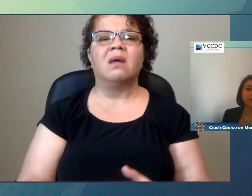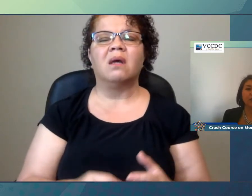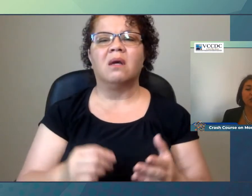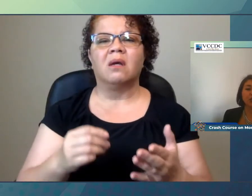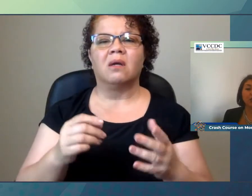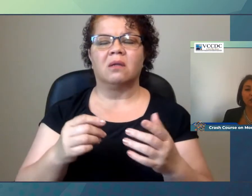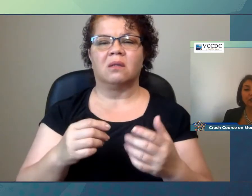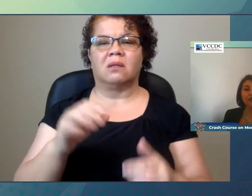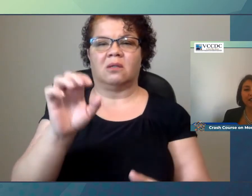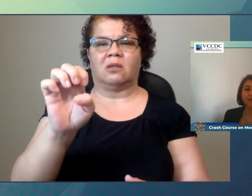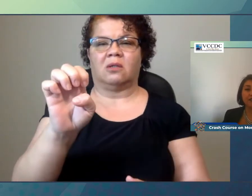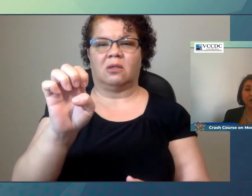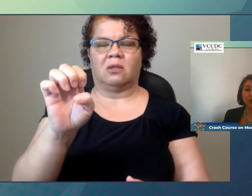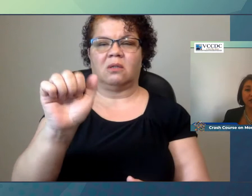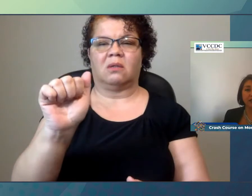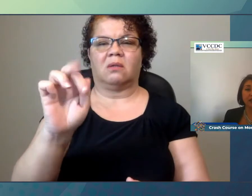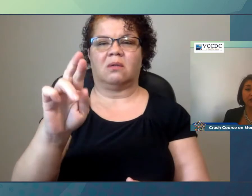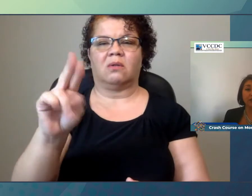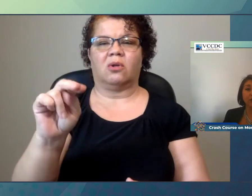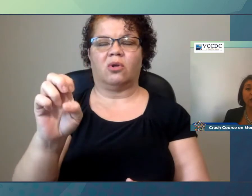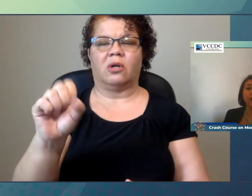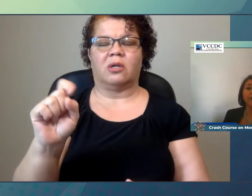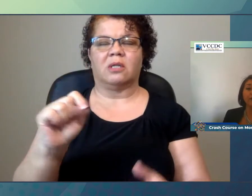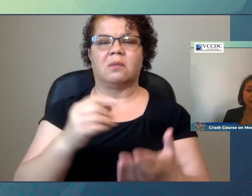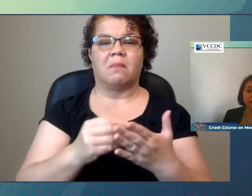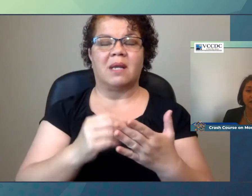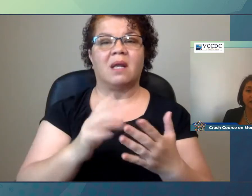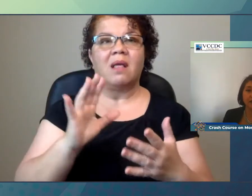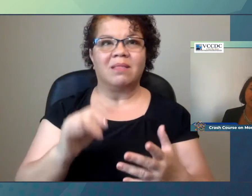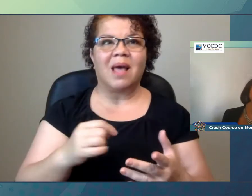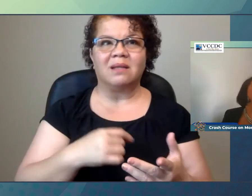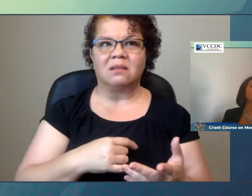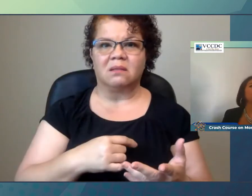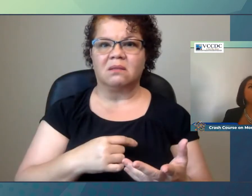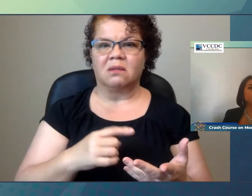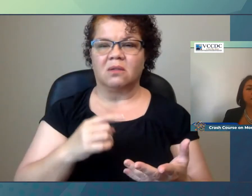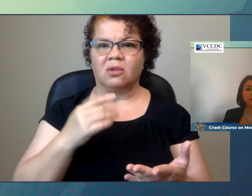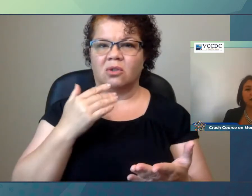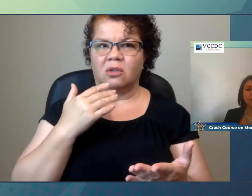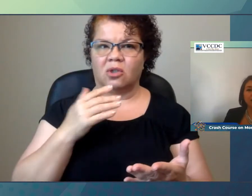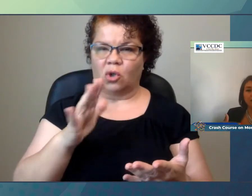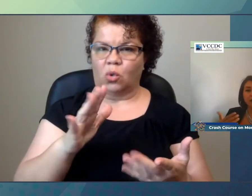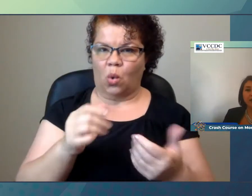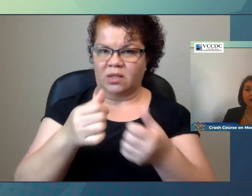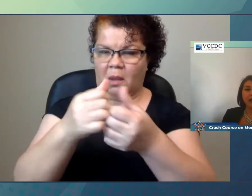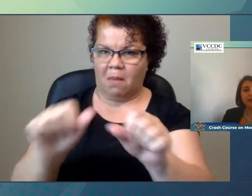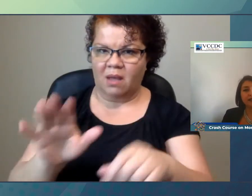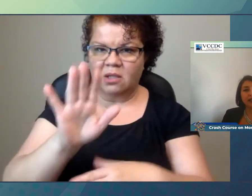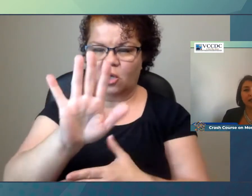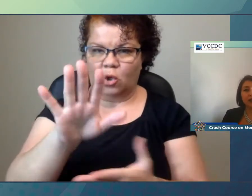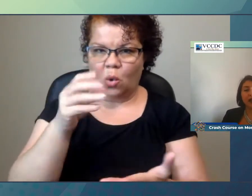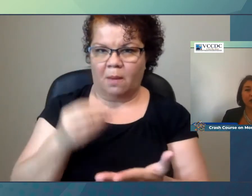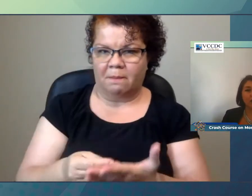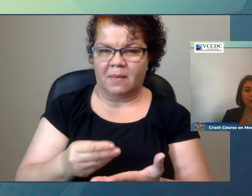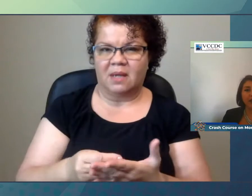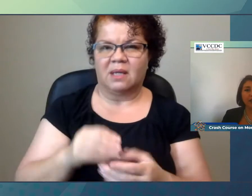is pretty much a good faith deposit of your funds. So basically, when you say, hey, seller, I want to buy